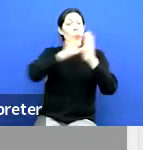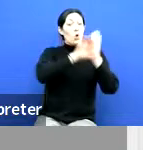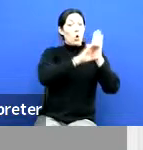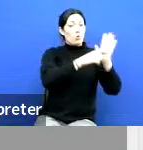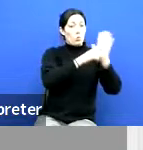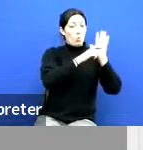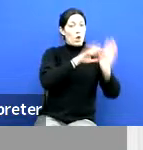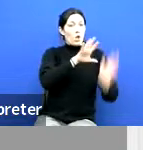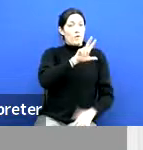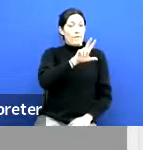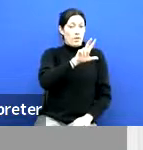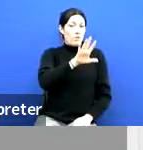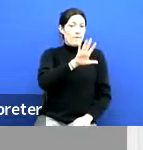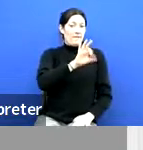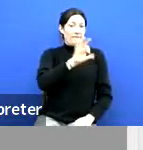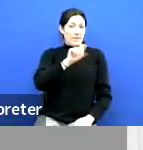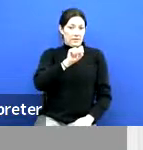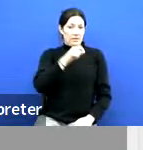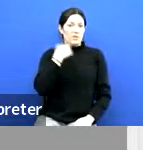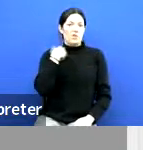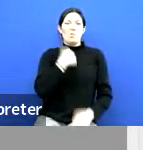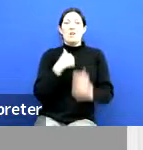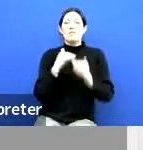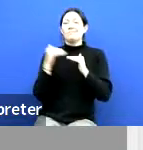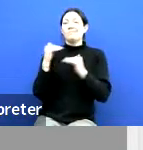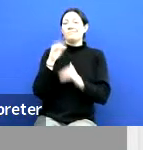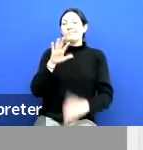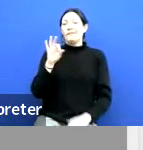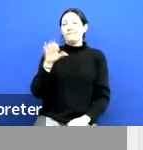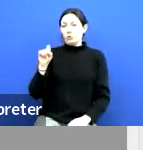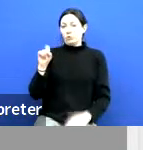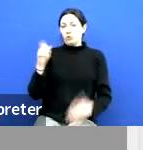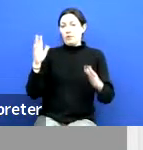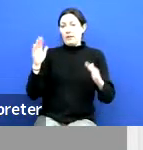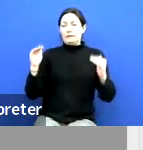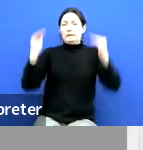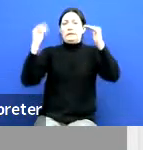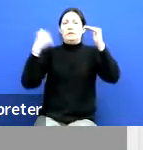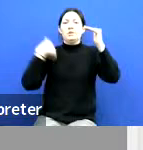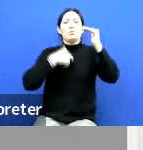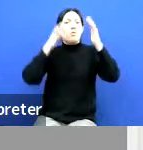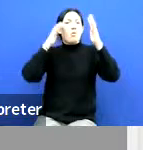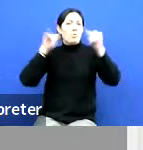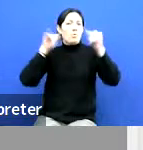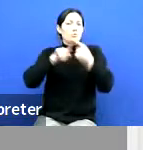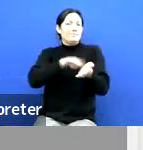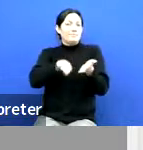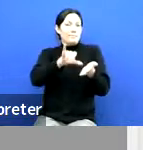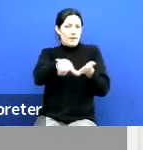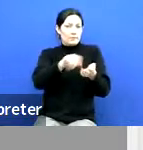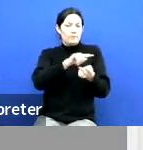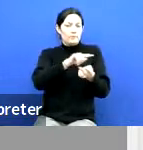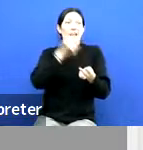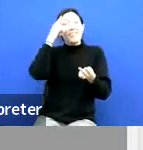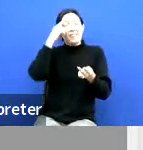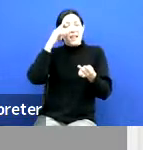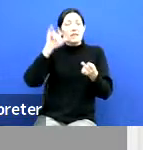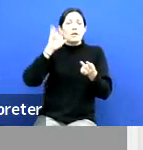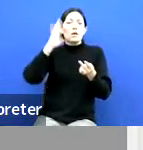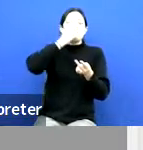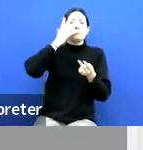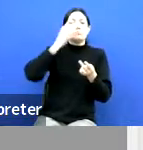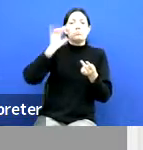that to be 35 feet. So we're 5 foot above that elevation. So we're looking for relief from that. And I think with the style of the